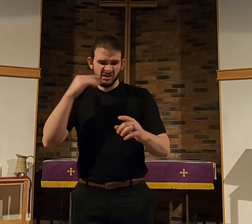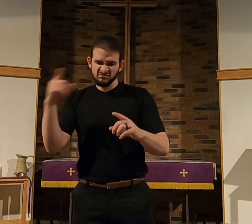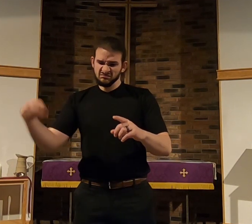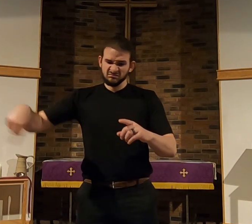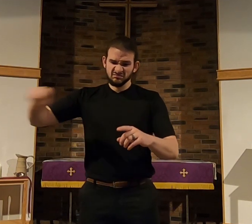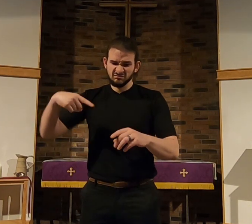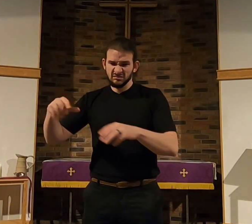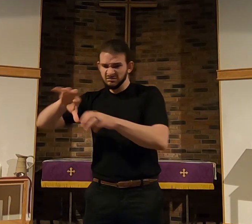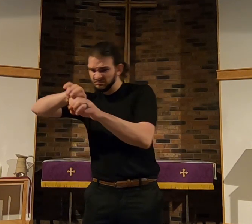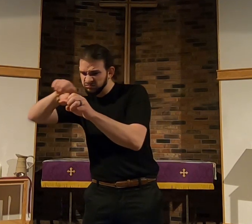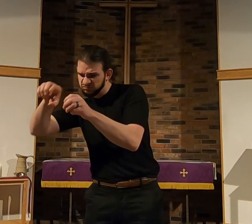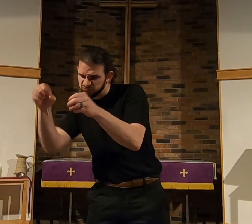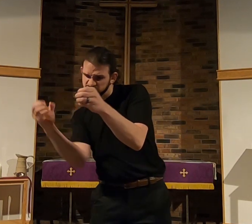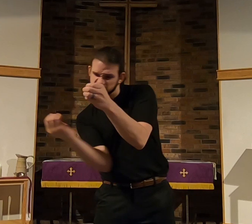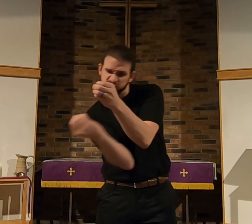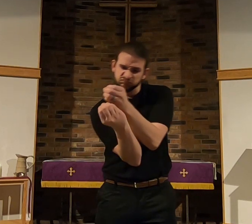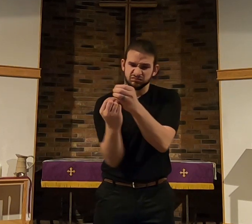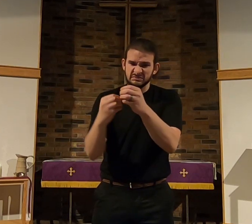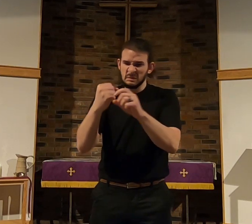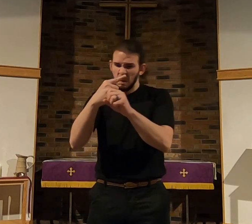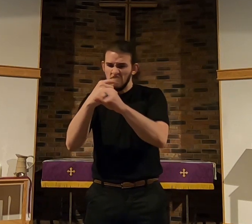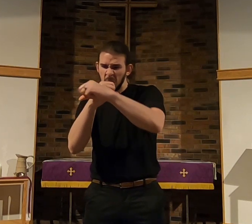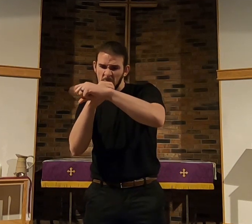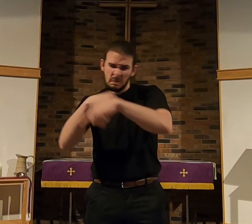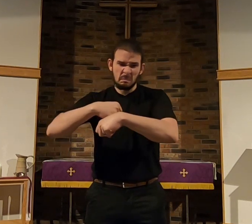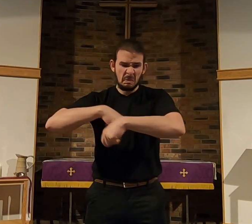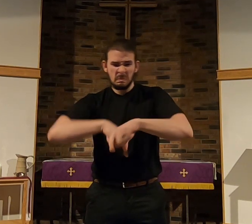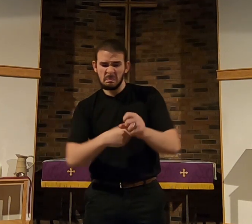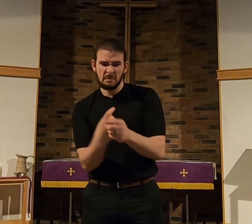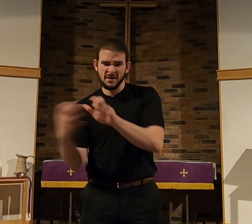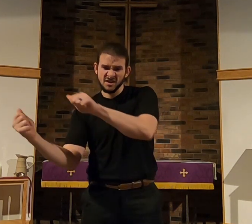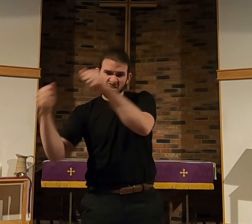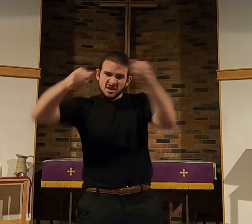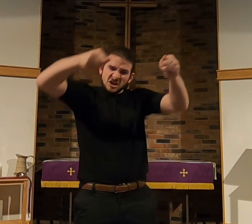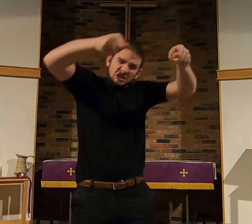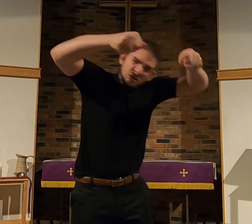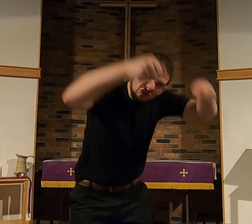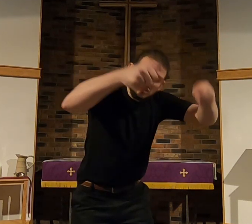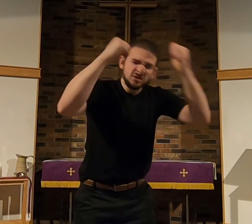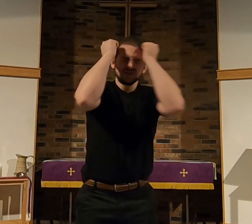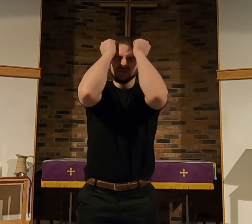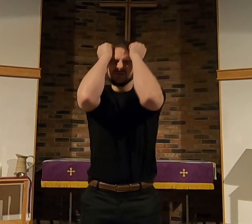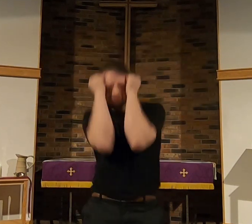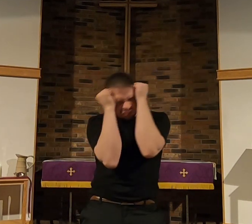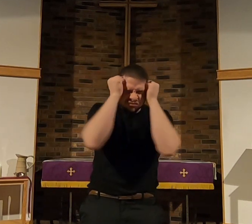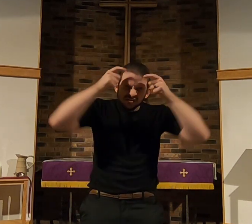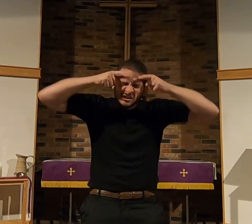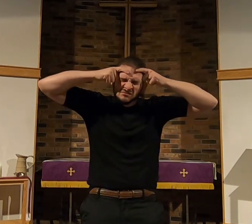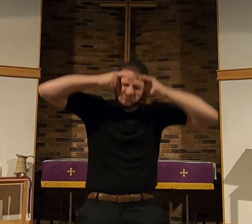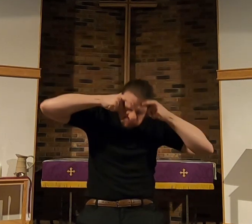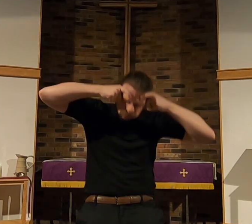and on his head they placed a crown that they had made out of thorn branches.